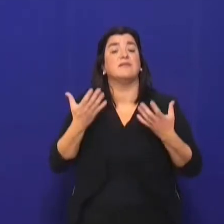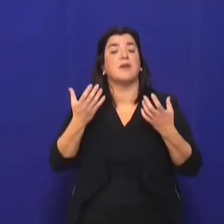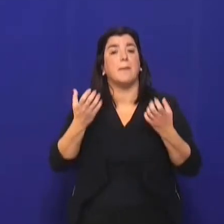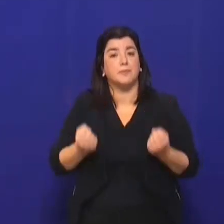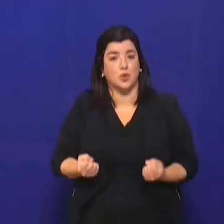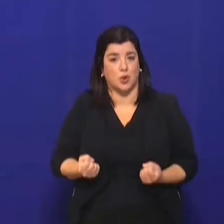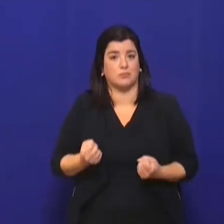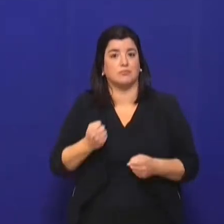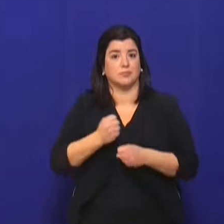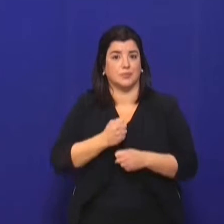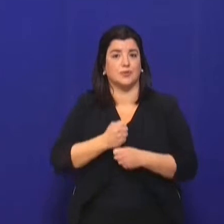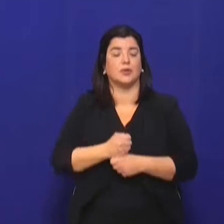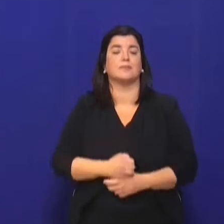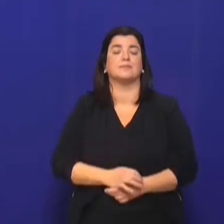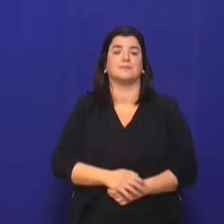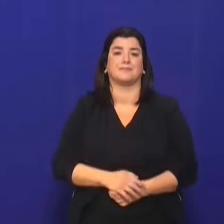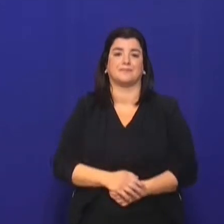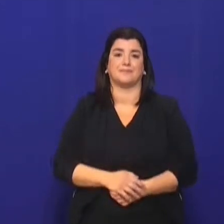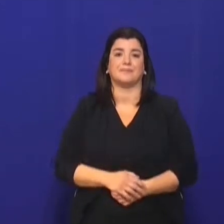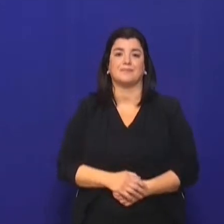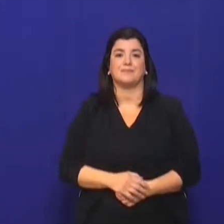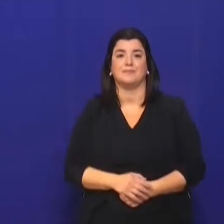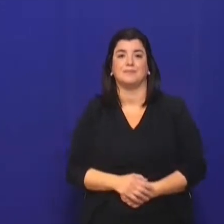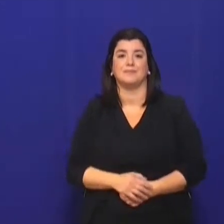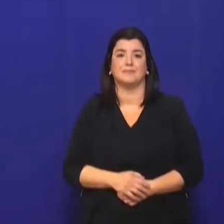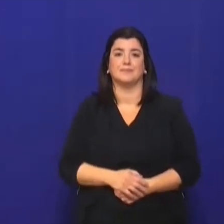fuq strateġiji bħal dawn.